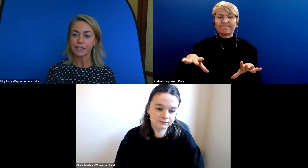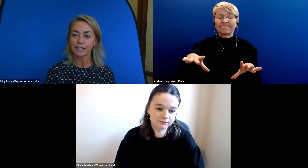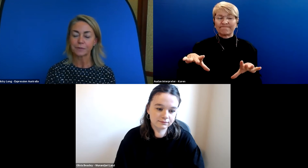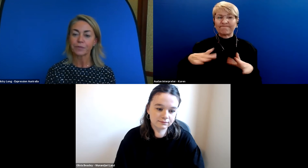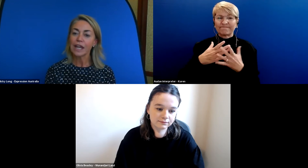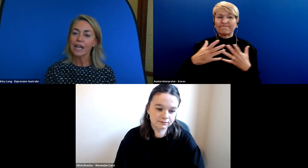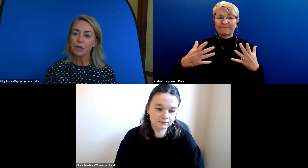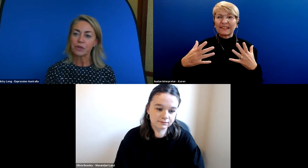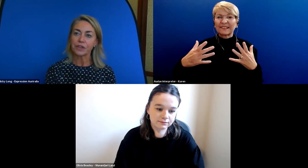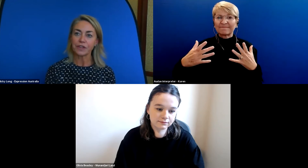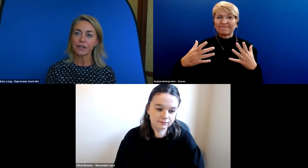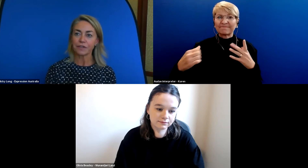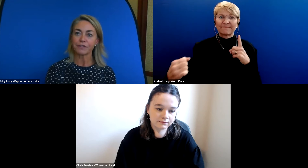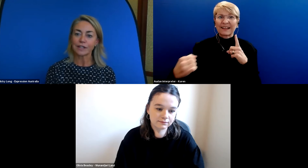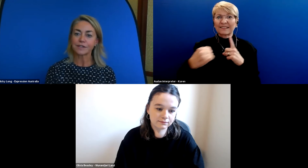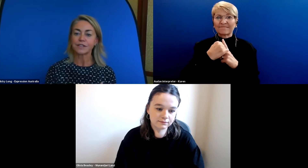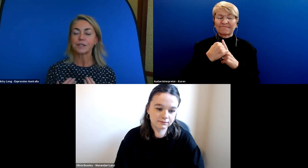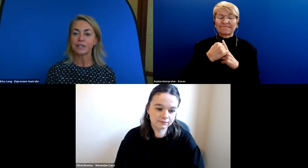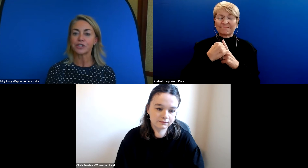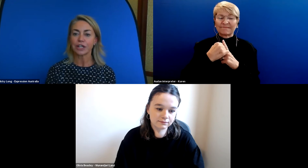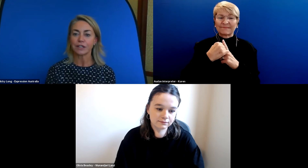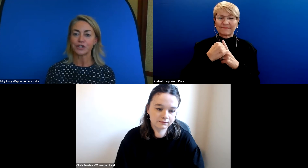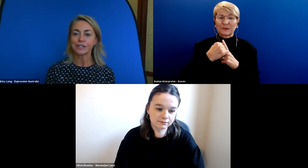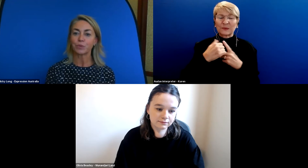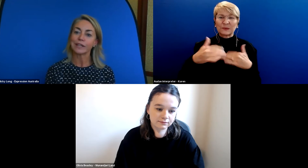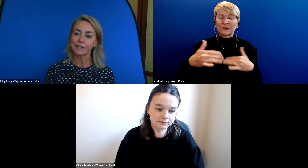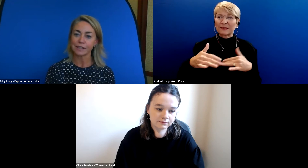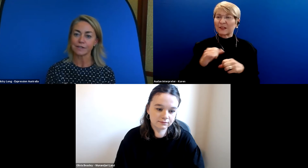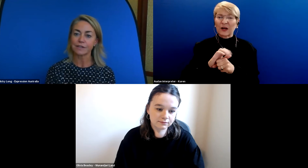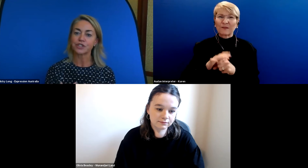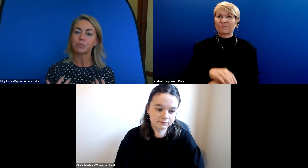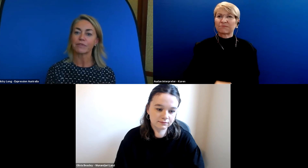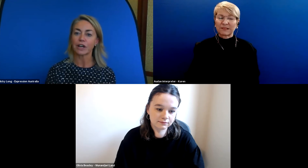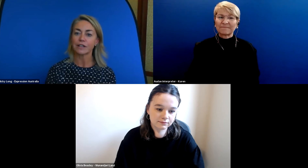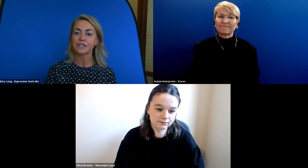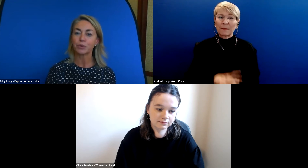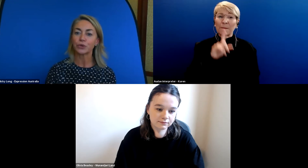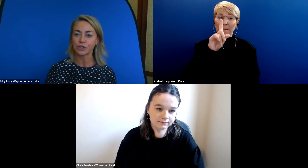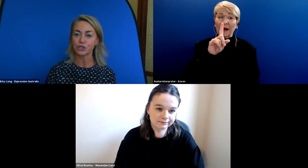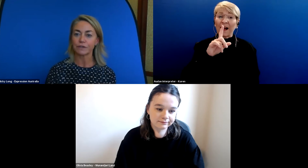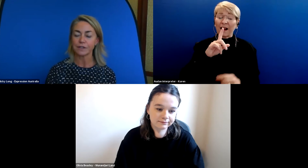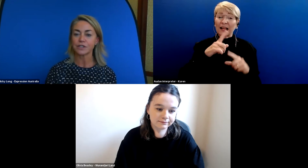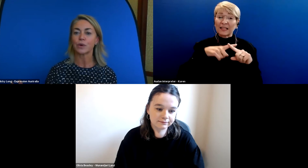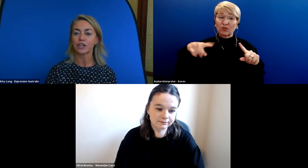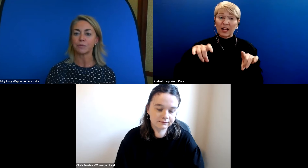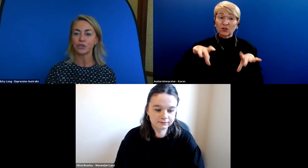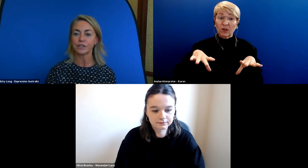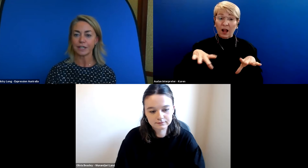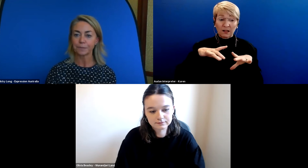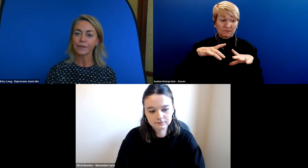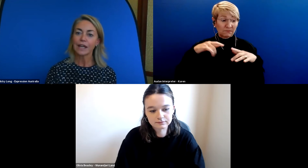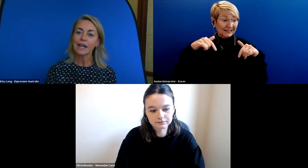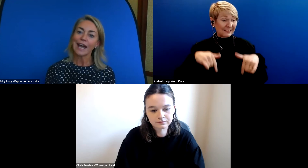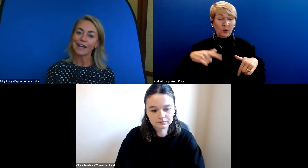COVID. But the thing for us that's the biggest challenge is we exist to provide support and service to our